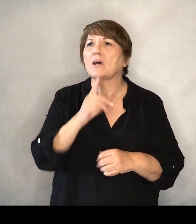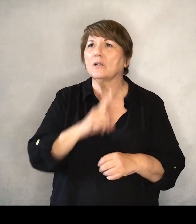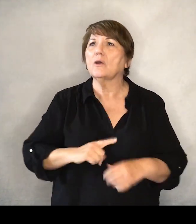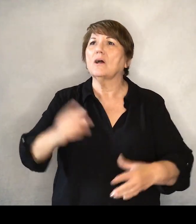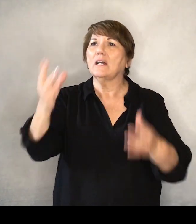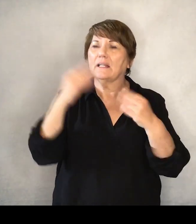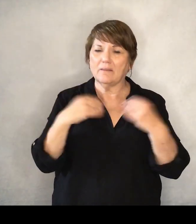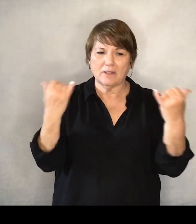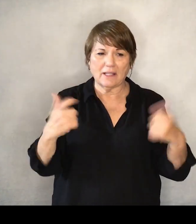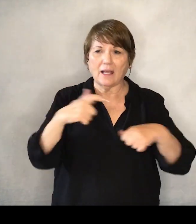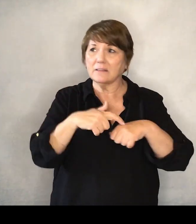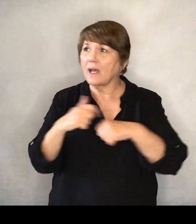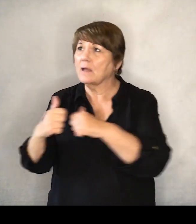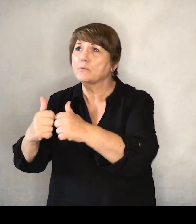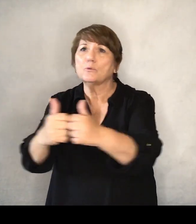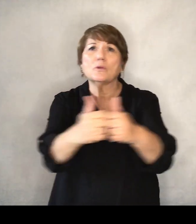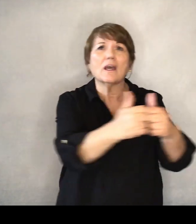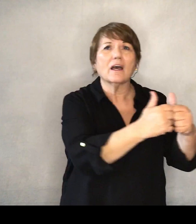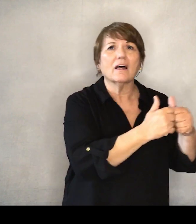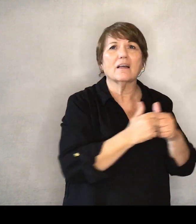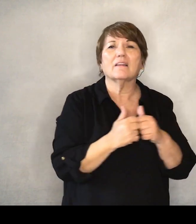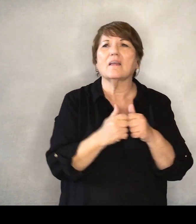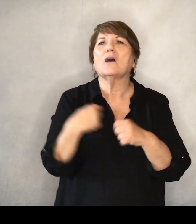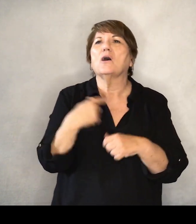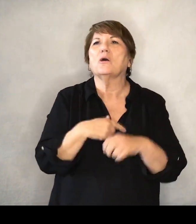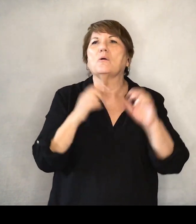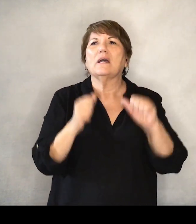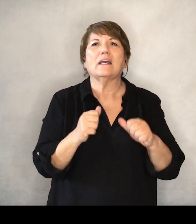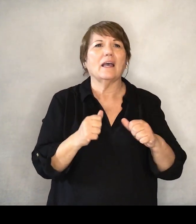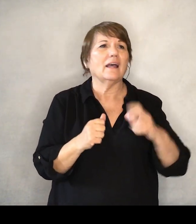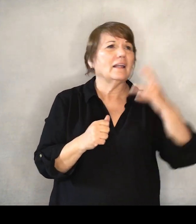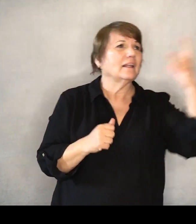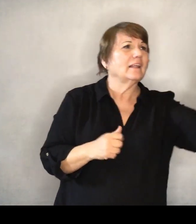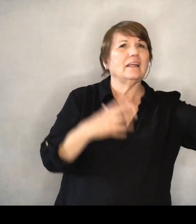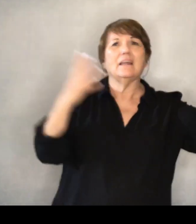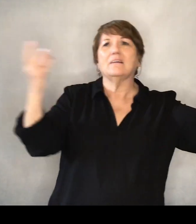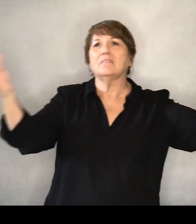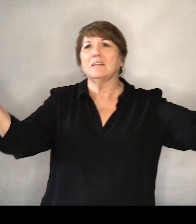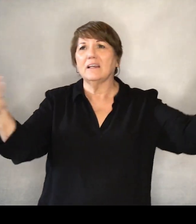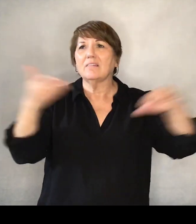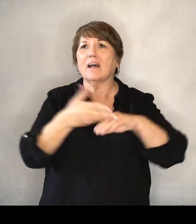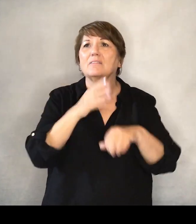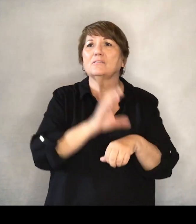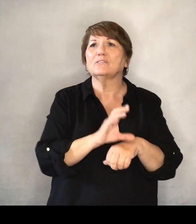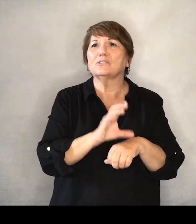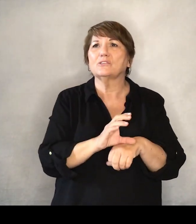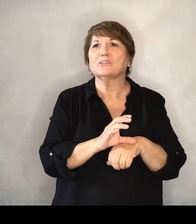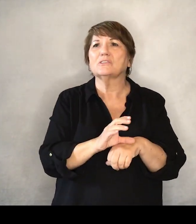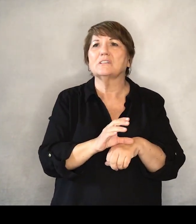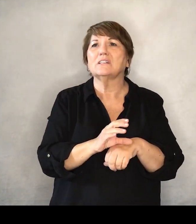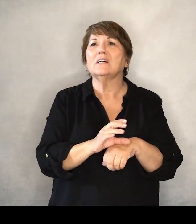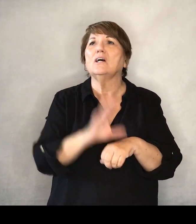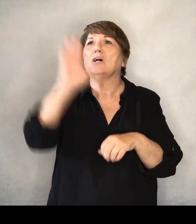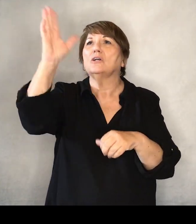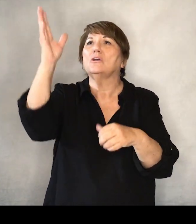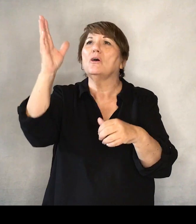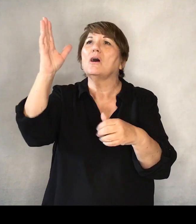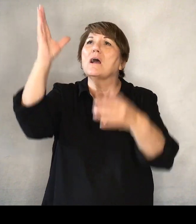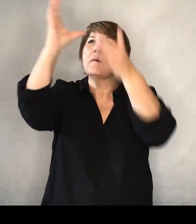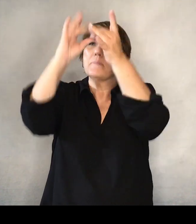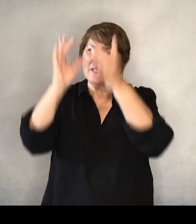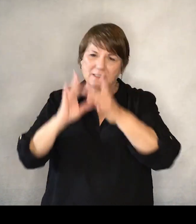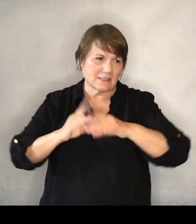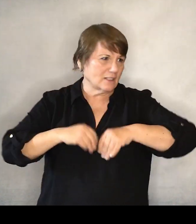Lord, give us this time together that we may go out after this into the world and bring your message to